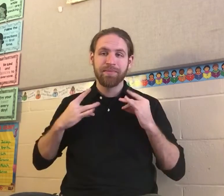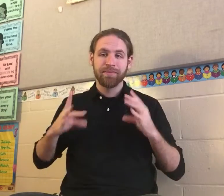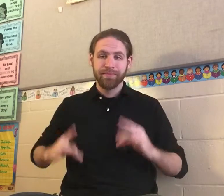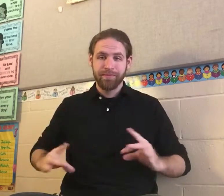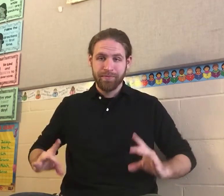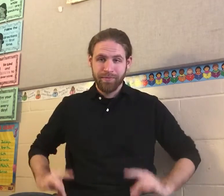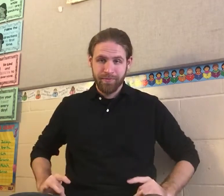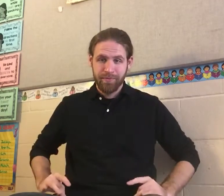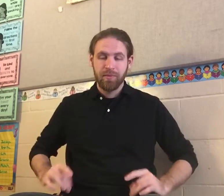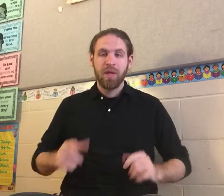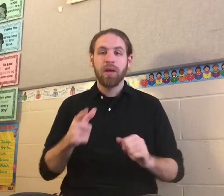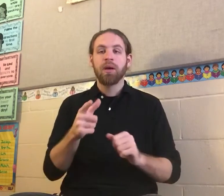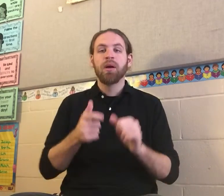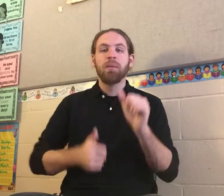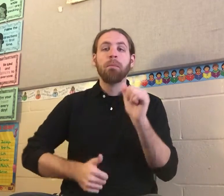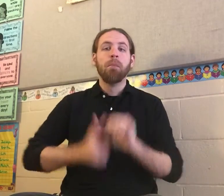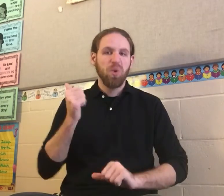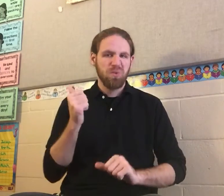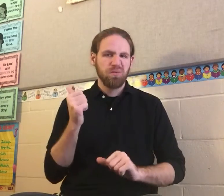and most insects have wings.